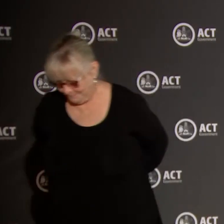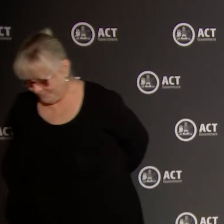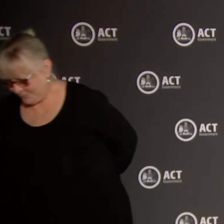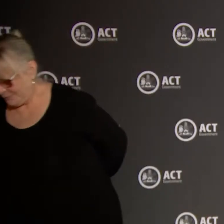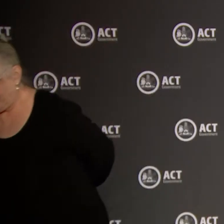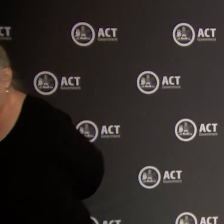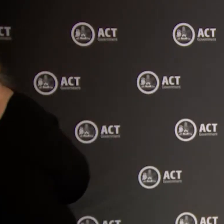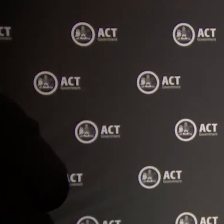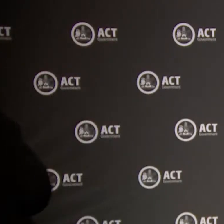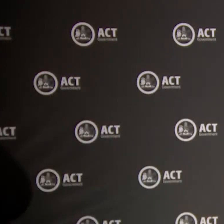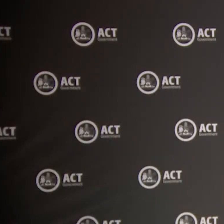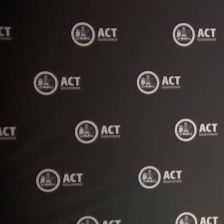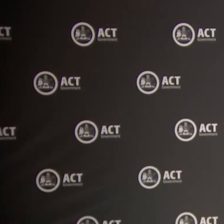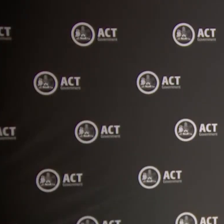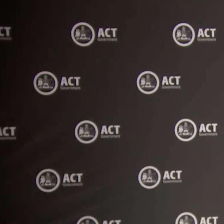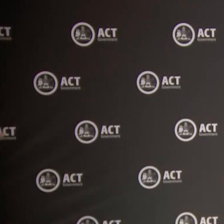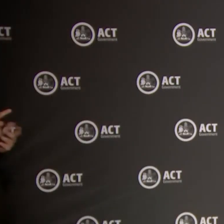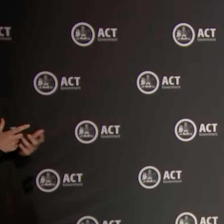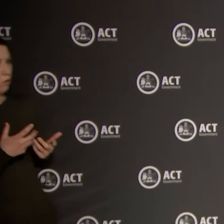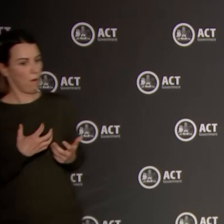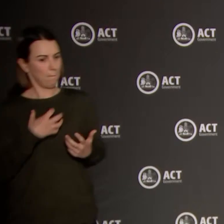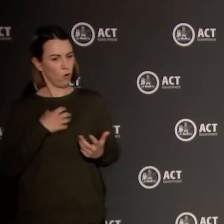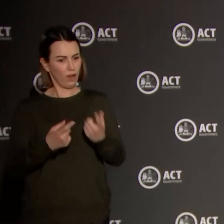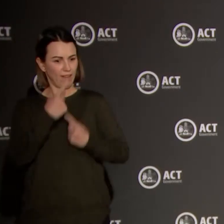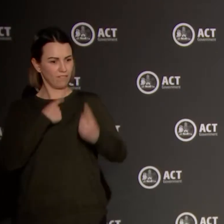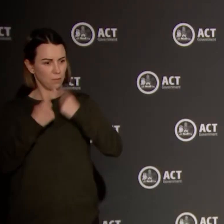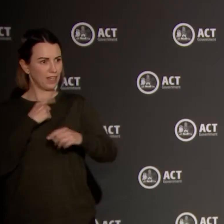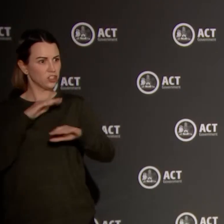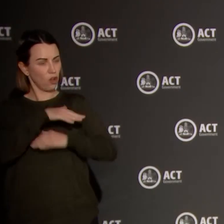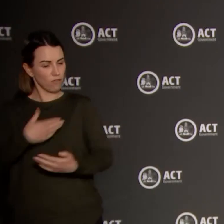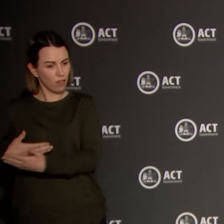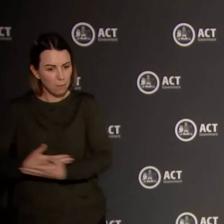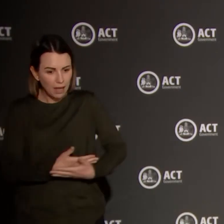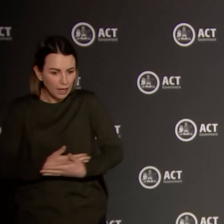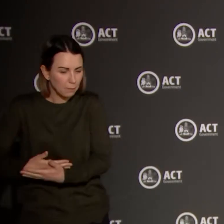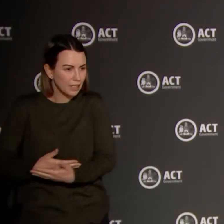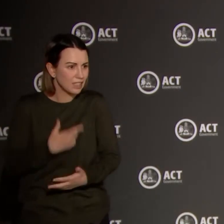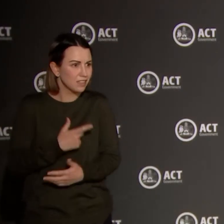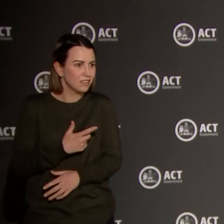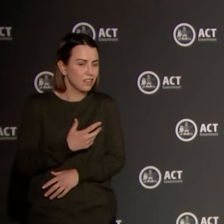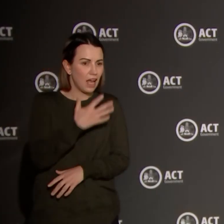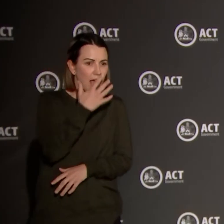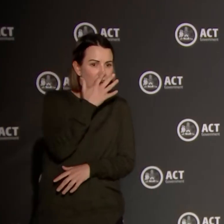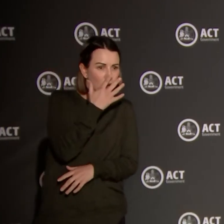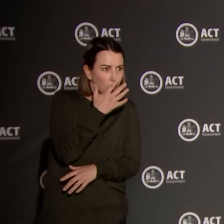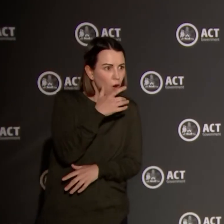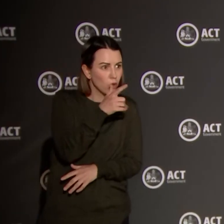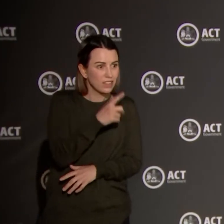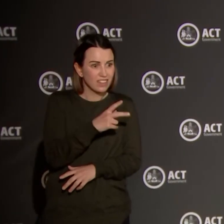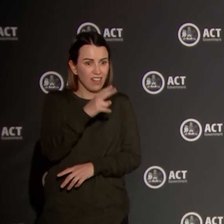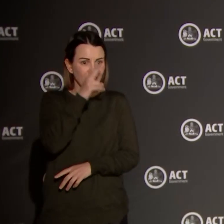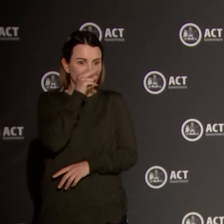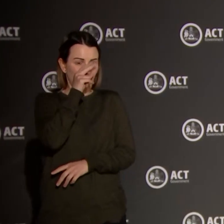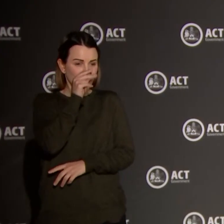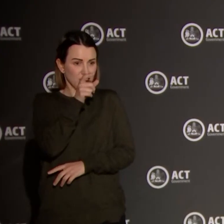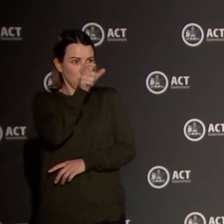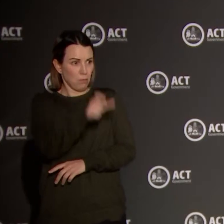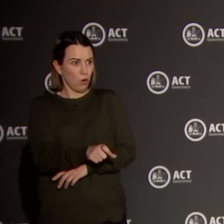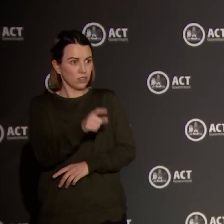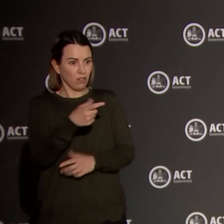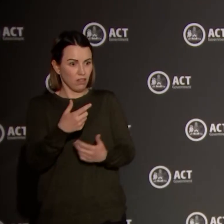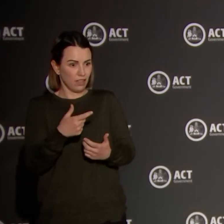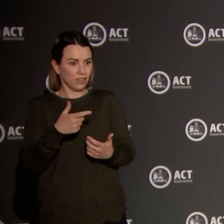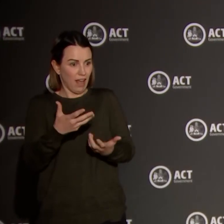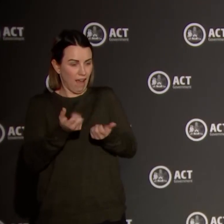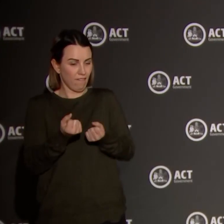the COVID-positive baby? Is like their age, and is that the youngest person to test positive during